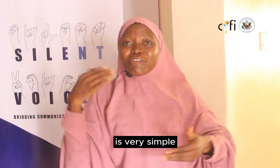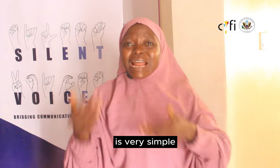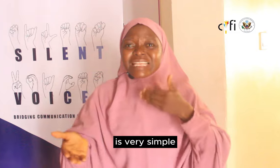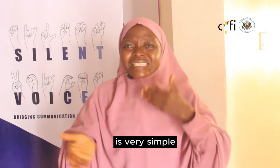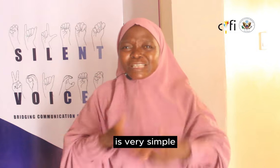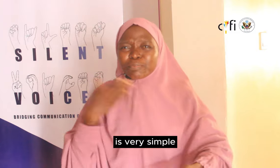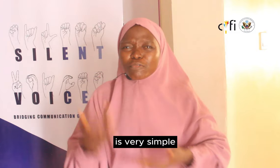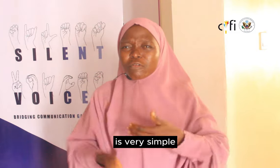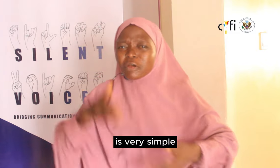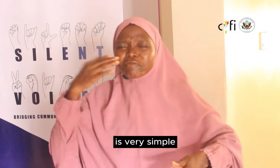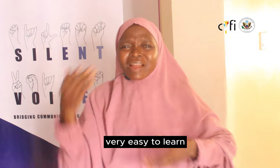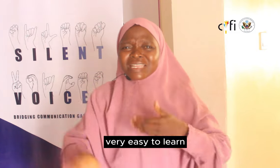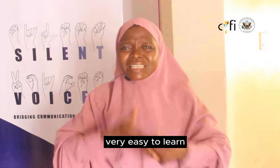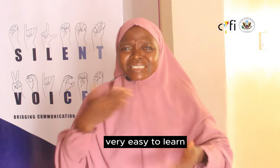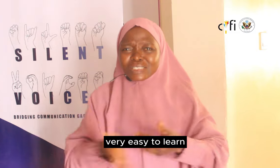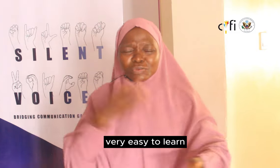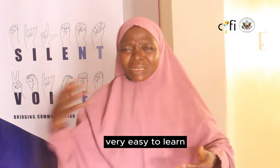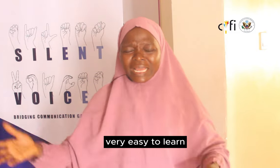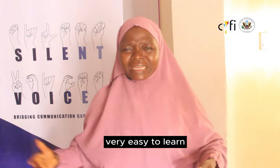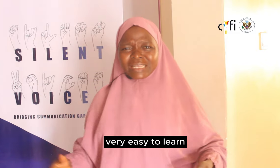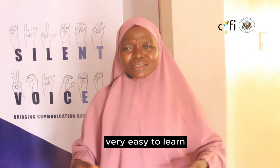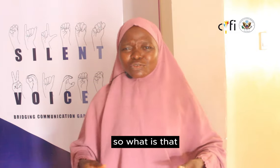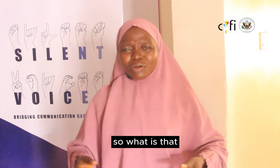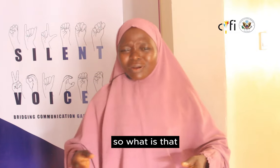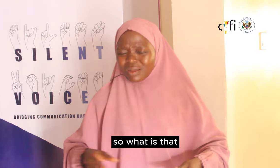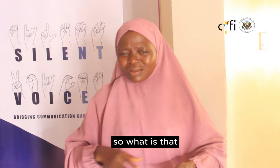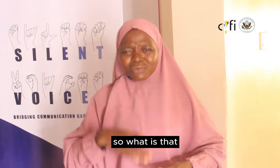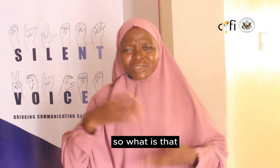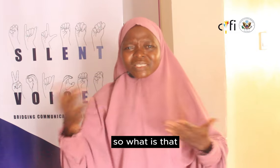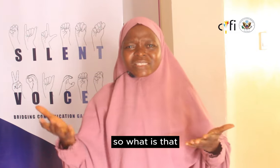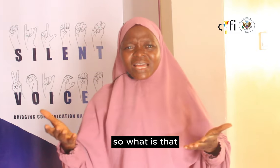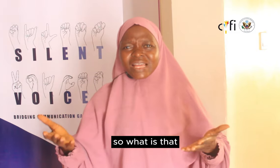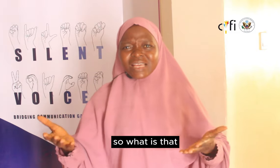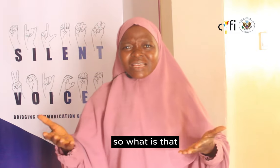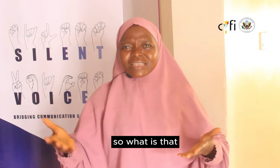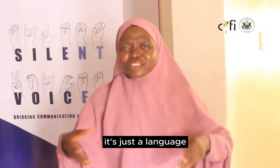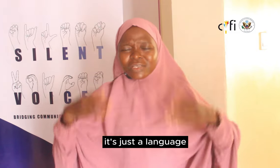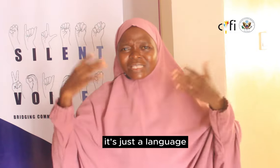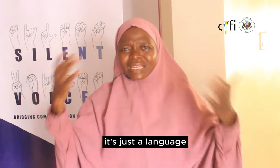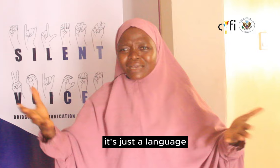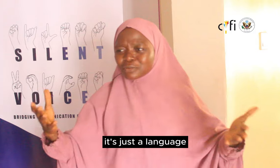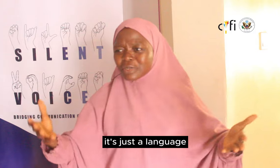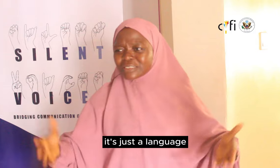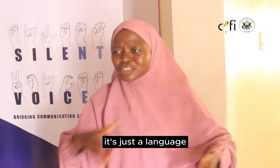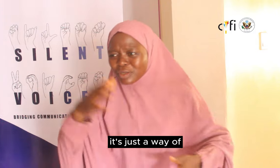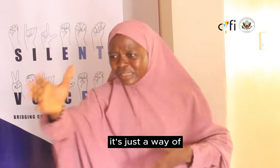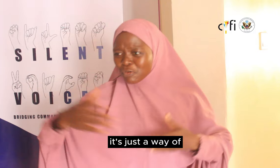very simple, very easy to learn. So, what is that? It's just a language. It's just a way